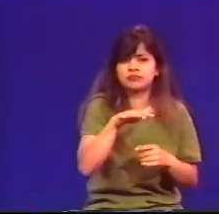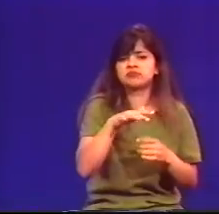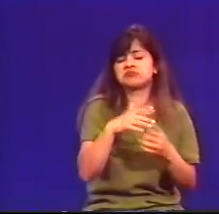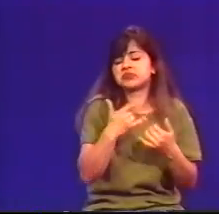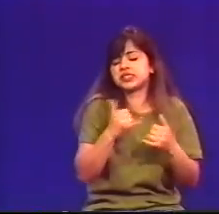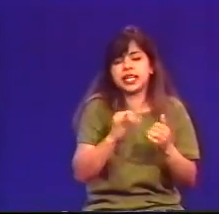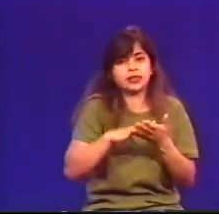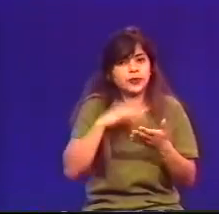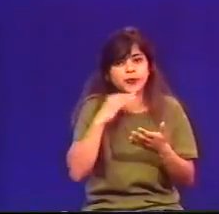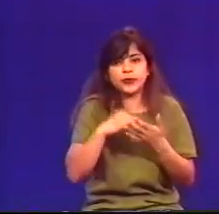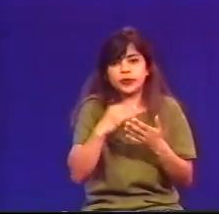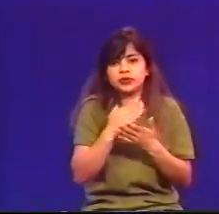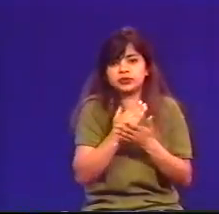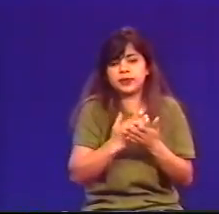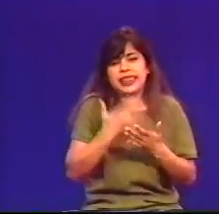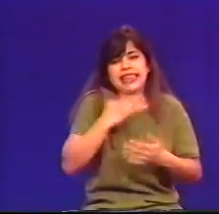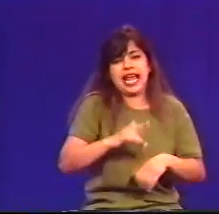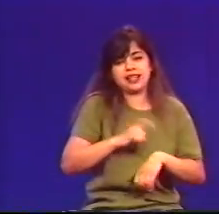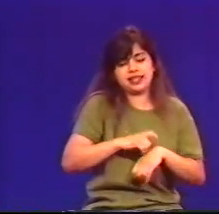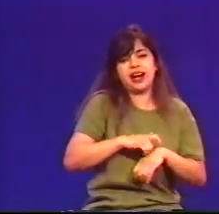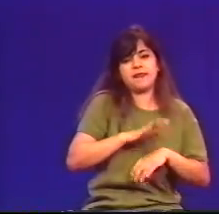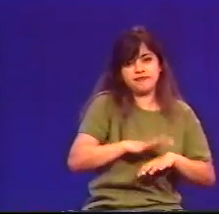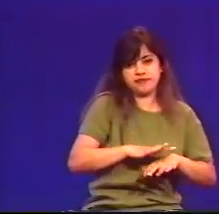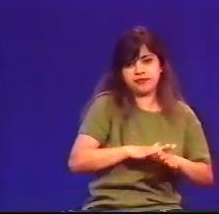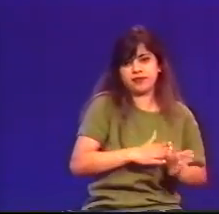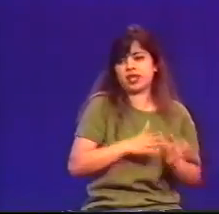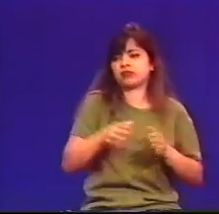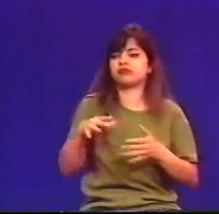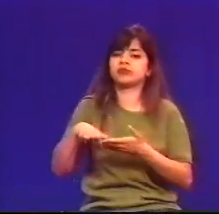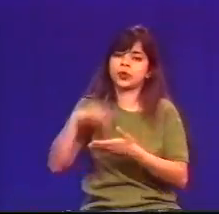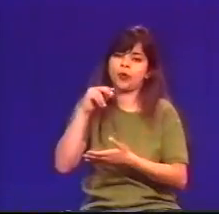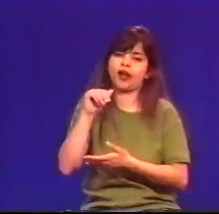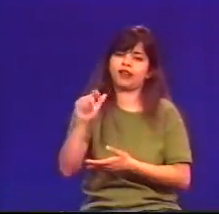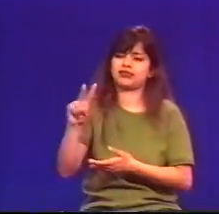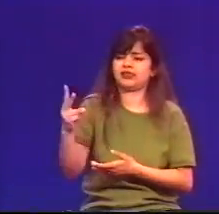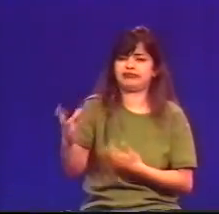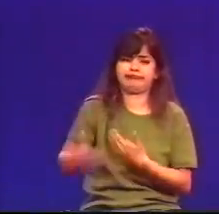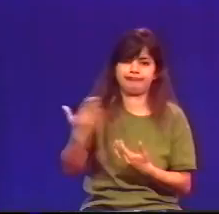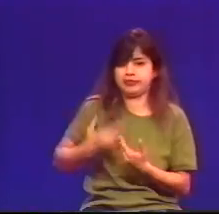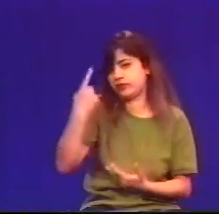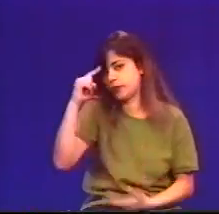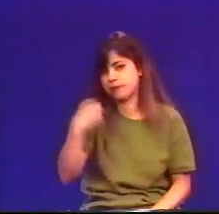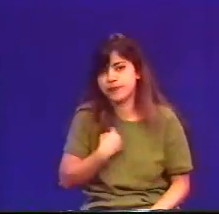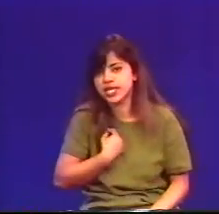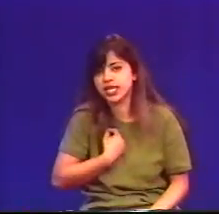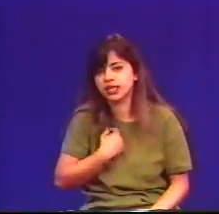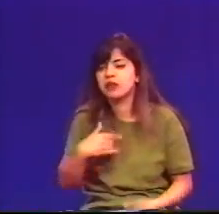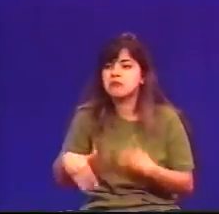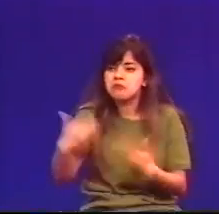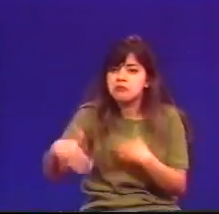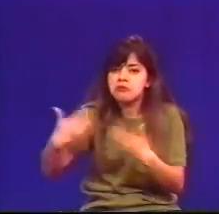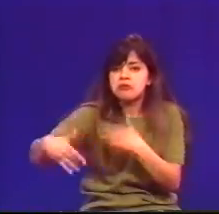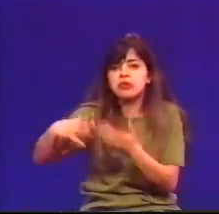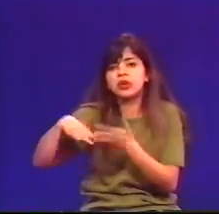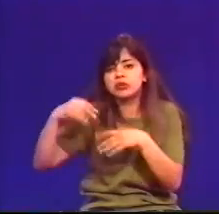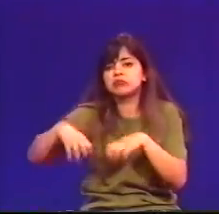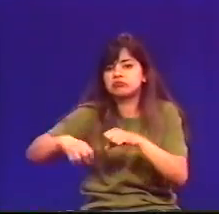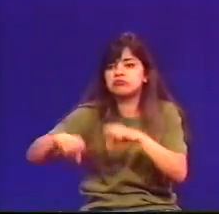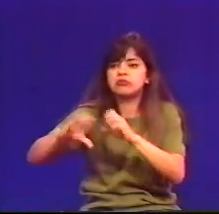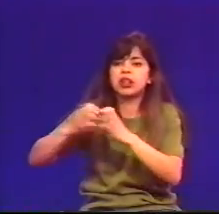learn a different sign language, a whole different way of expressing oneself through sign language. So when I did come to the States, having already had